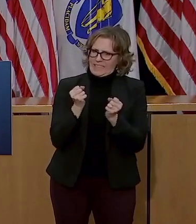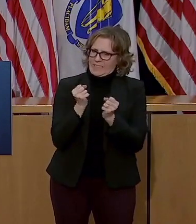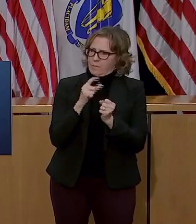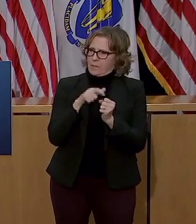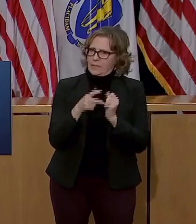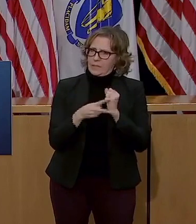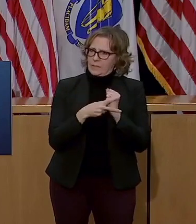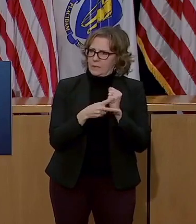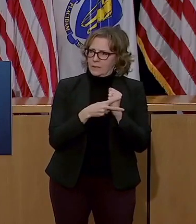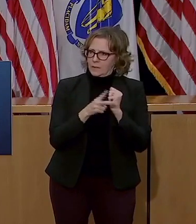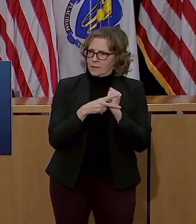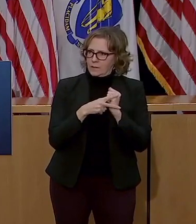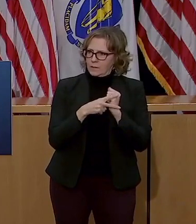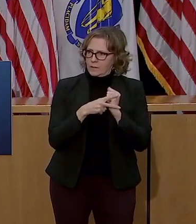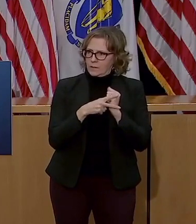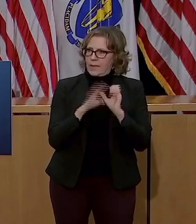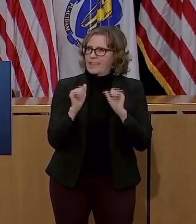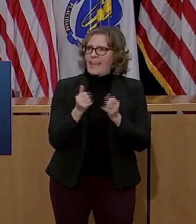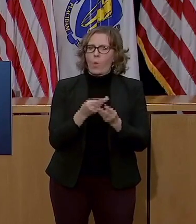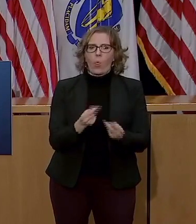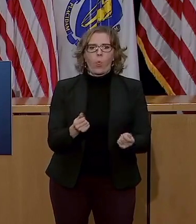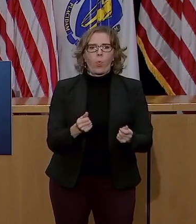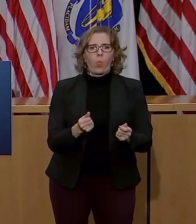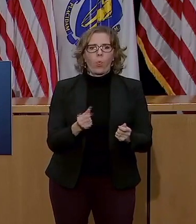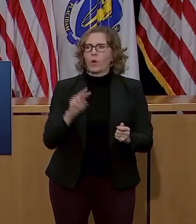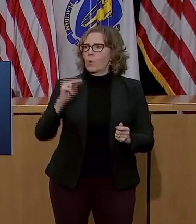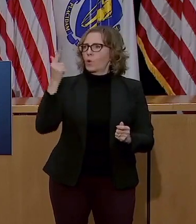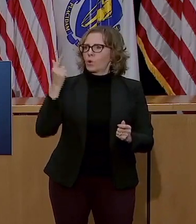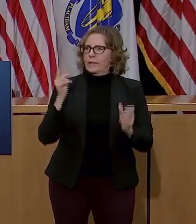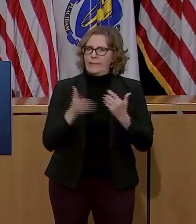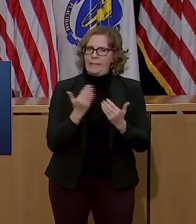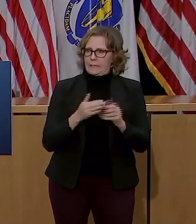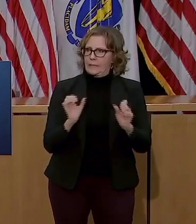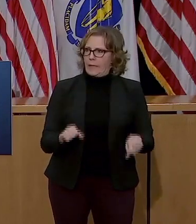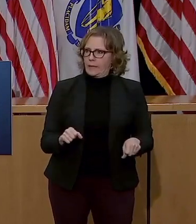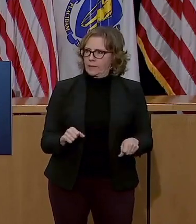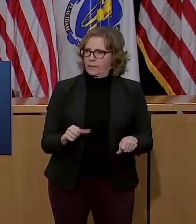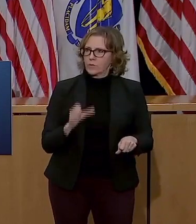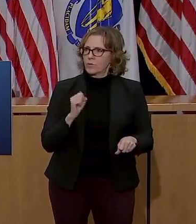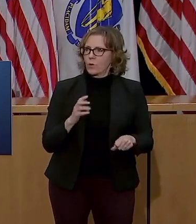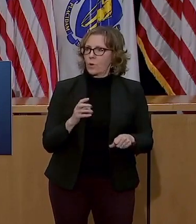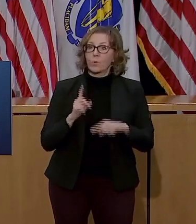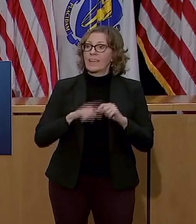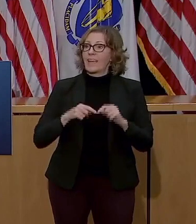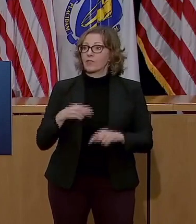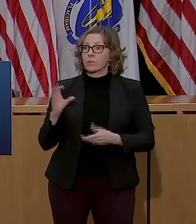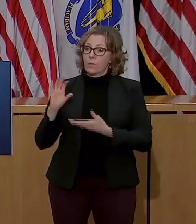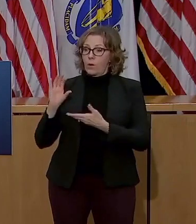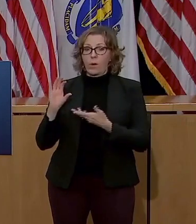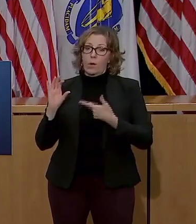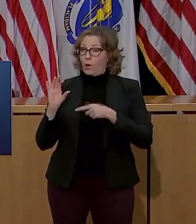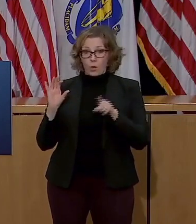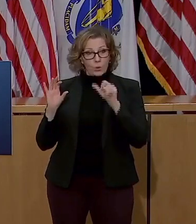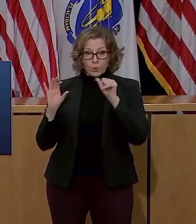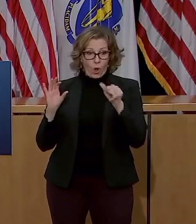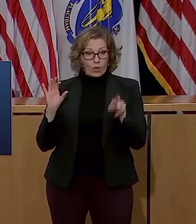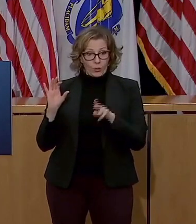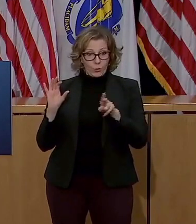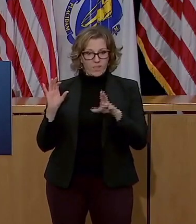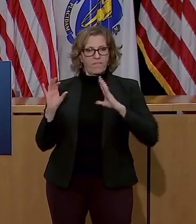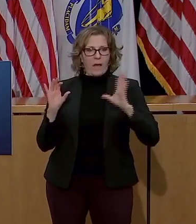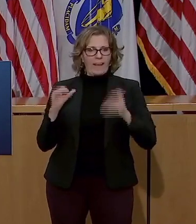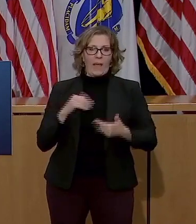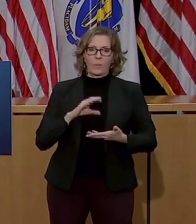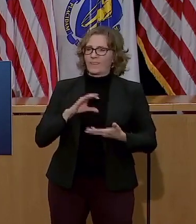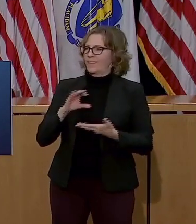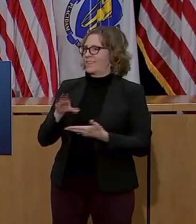cold storage and the like. So these are not vaccines you just sort of pick up and, walk across town. So what we want to do